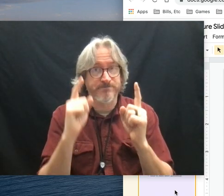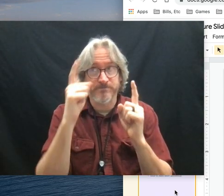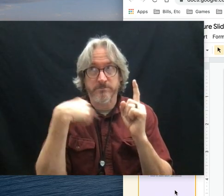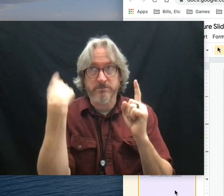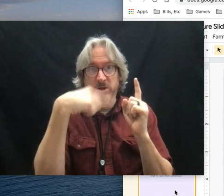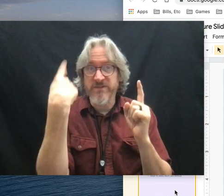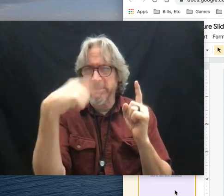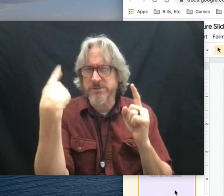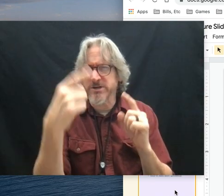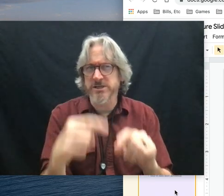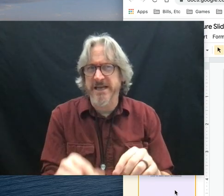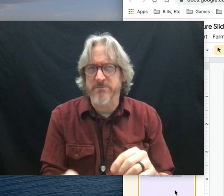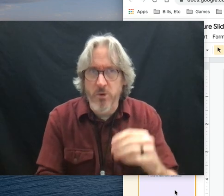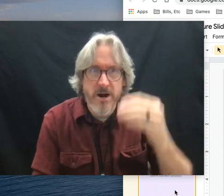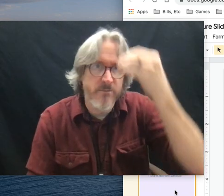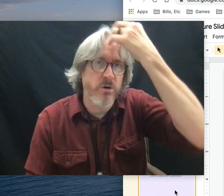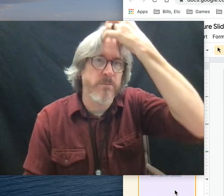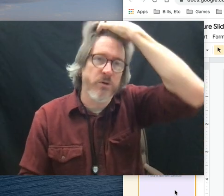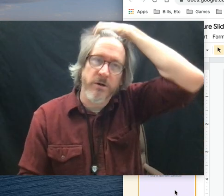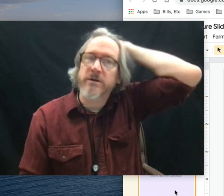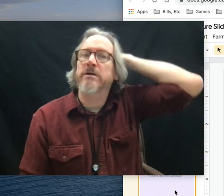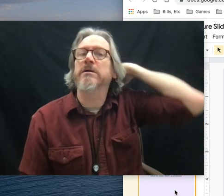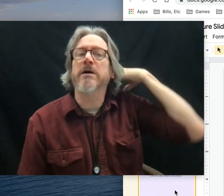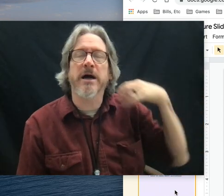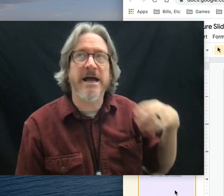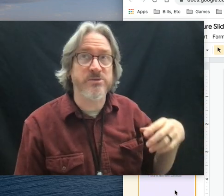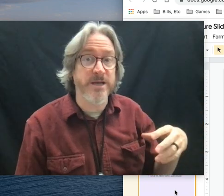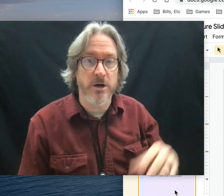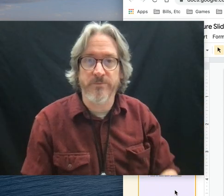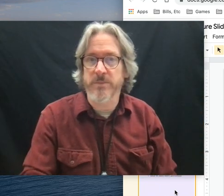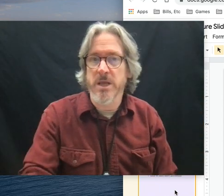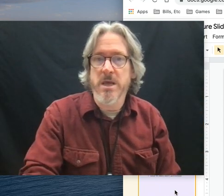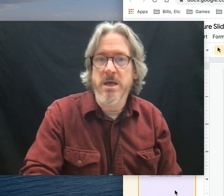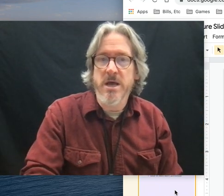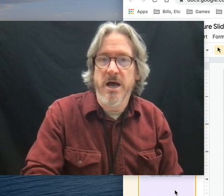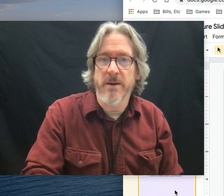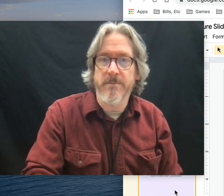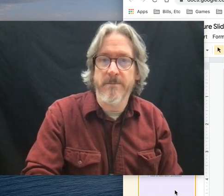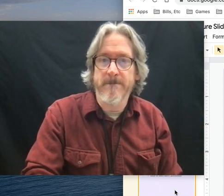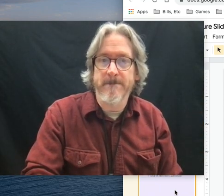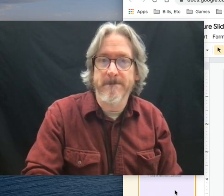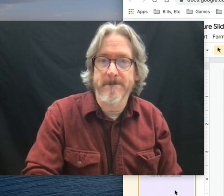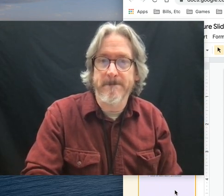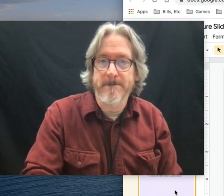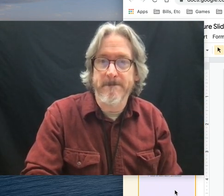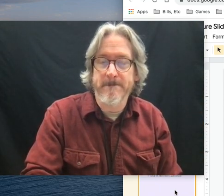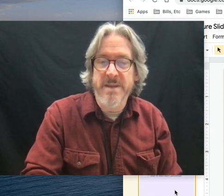so facial expressions get more and more important as we go.